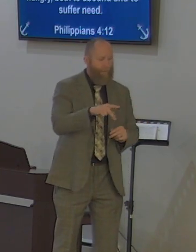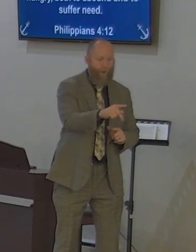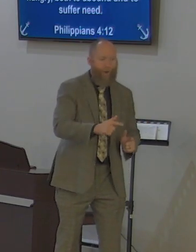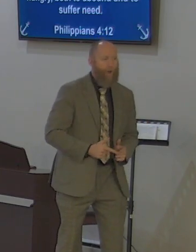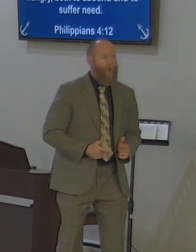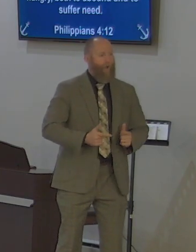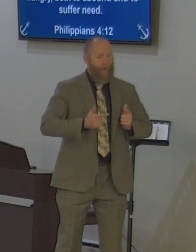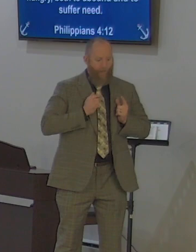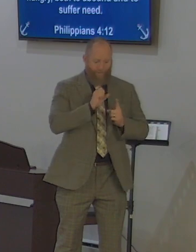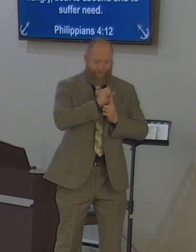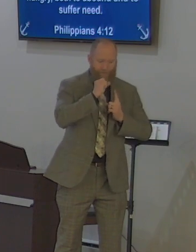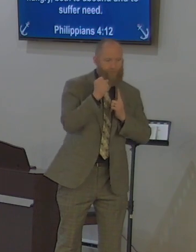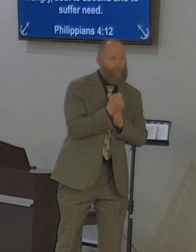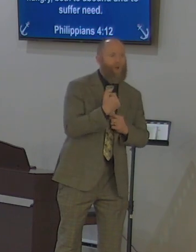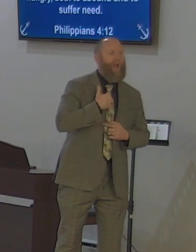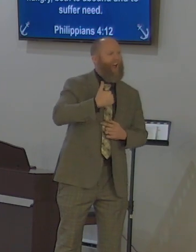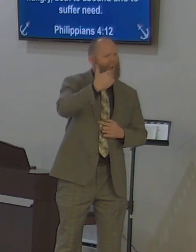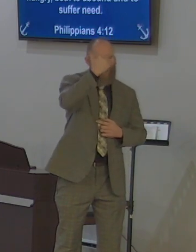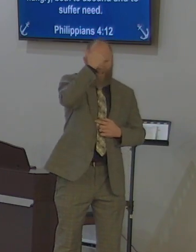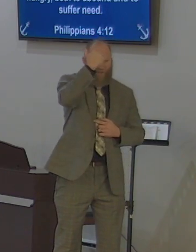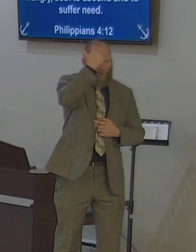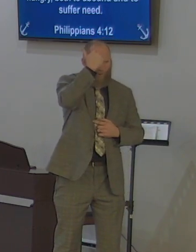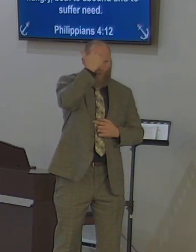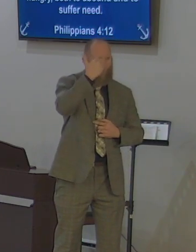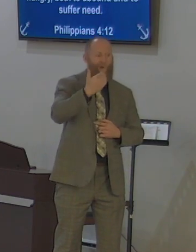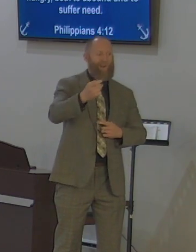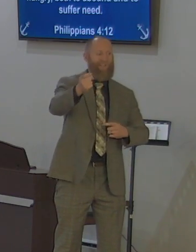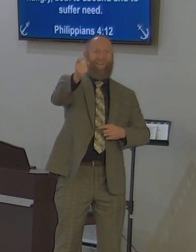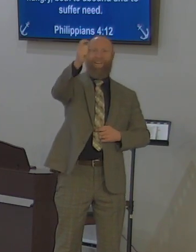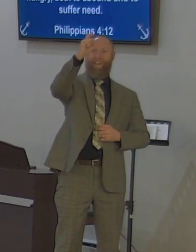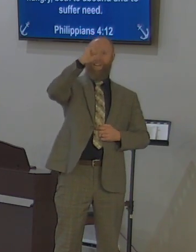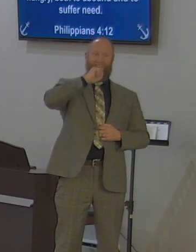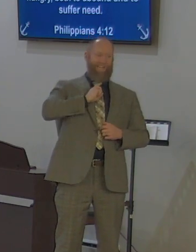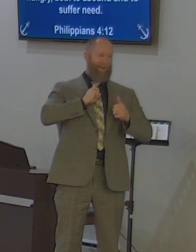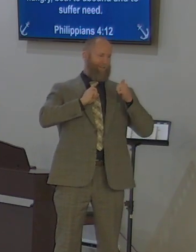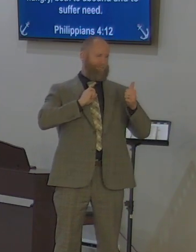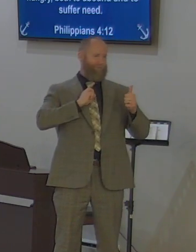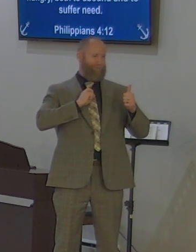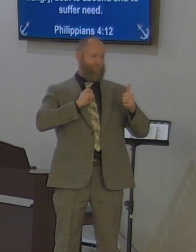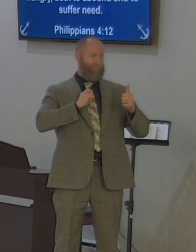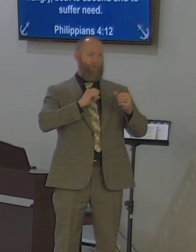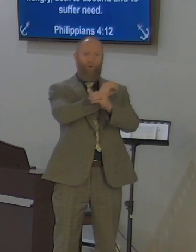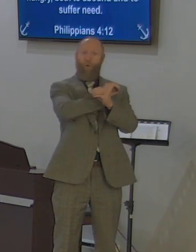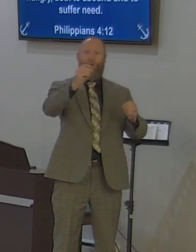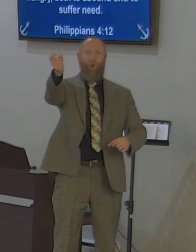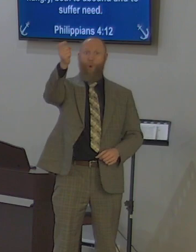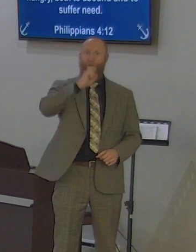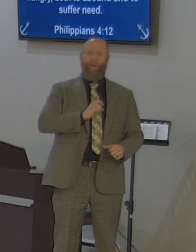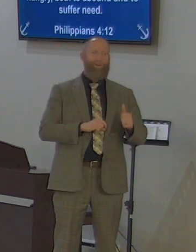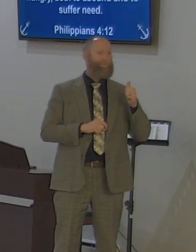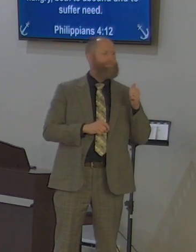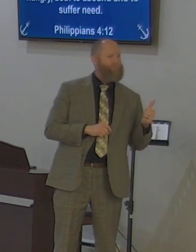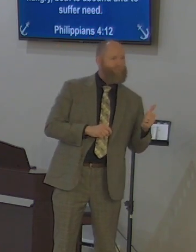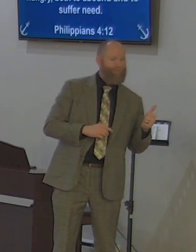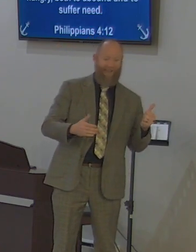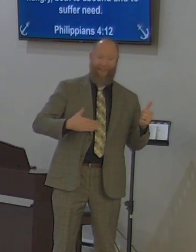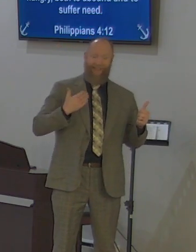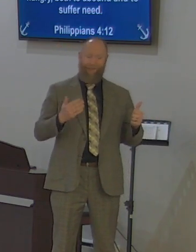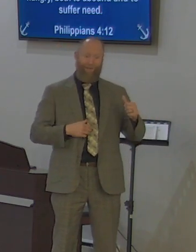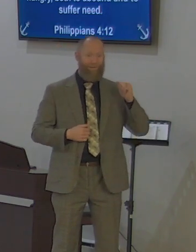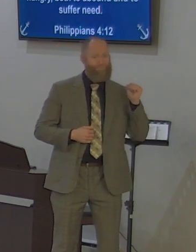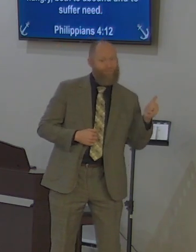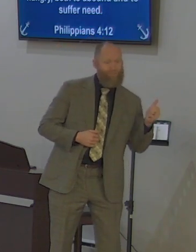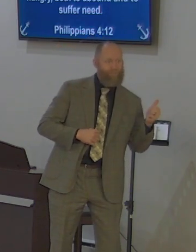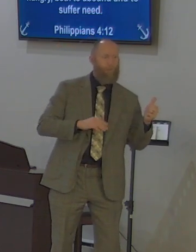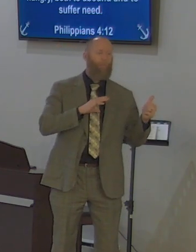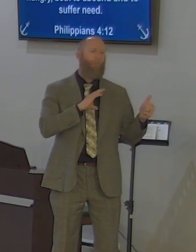learned that I know how to both be abased and to abound. Now, can I tell you that this is not like a Swiss Army knife learning, all right? That,